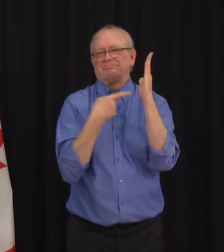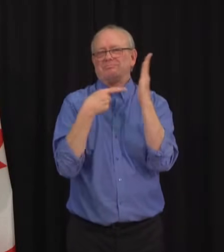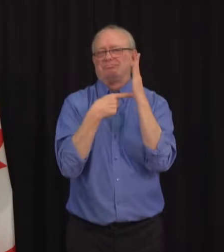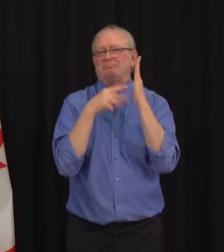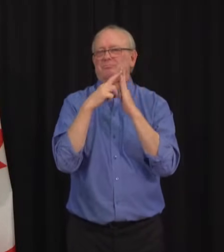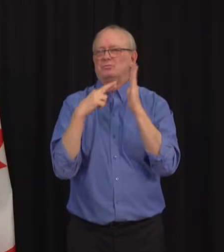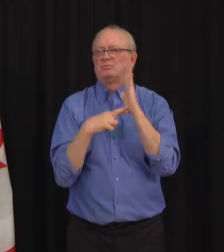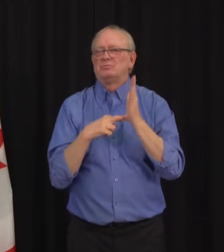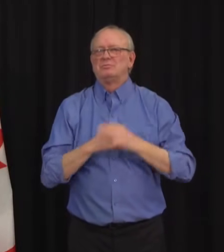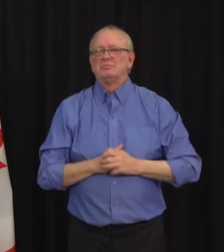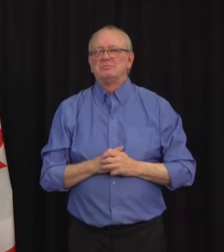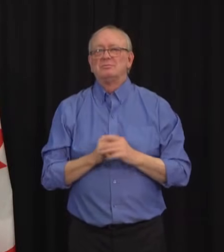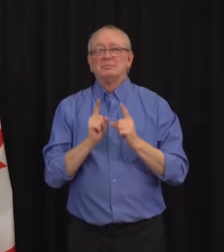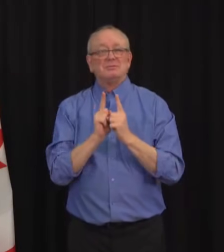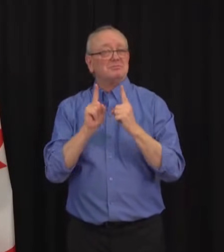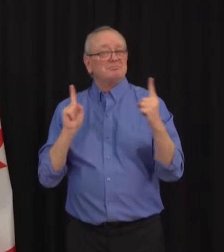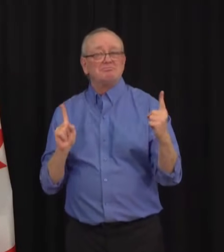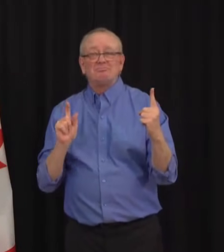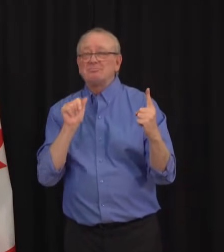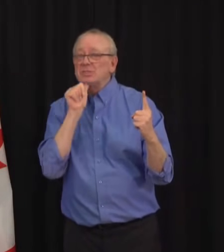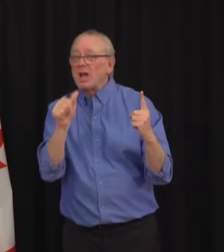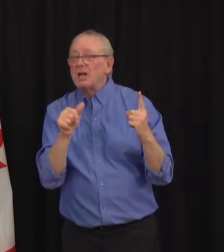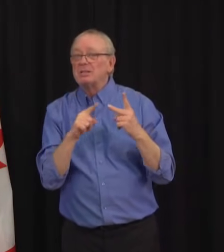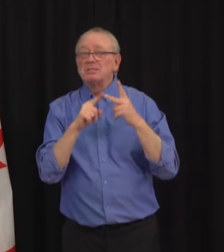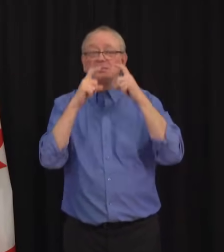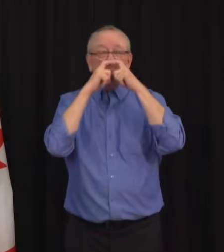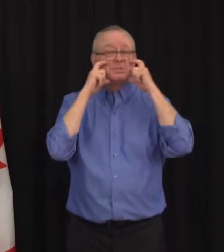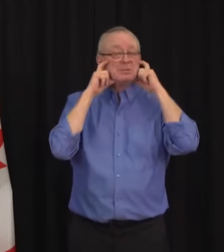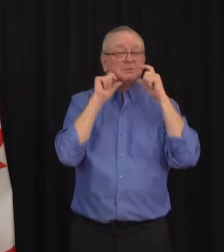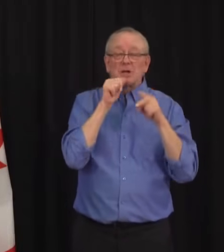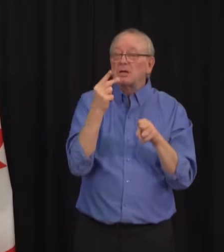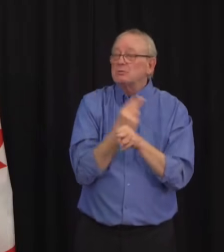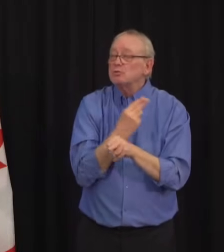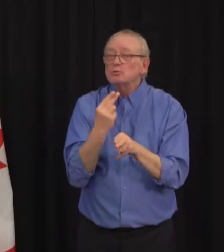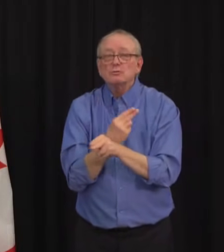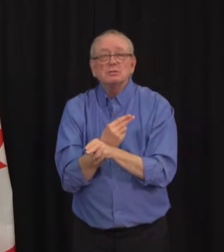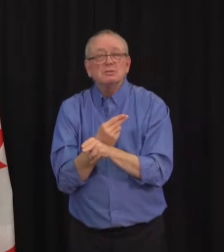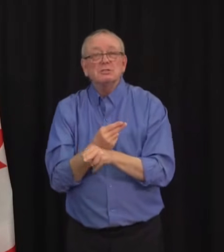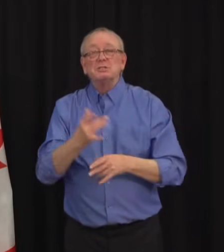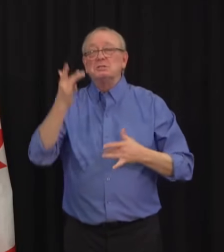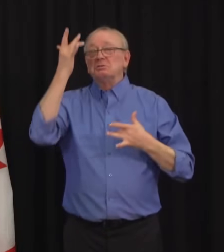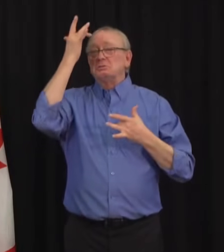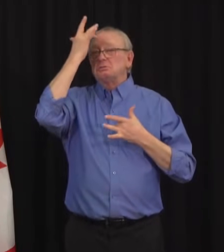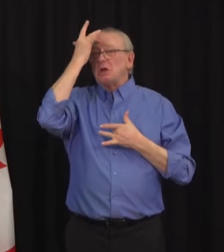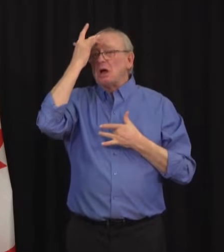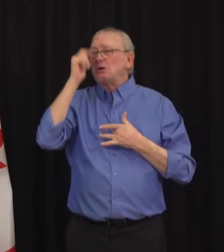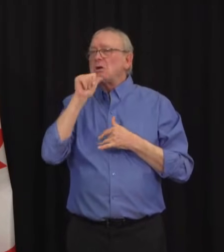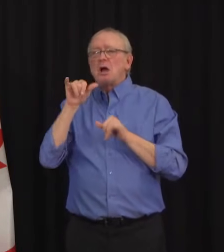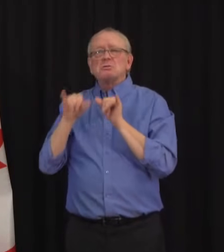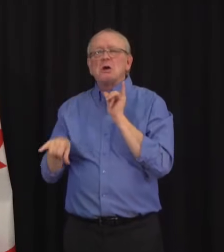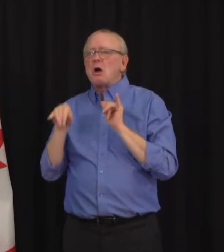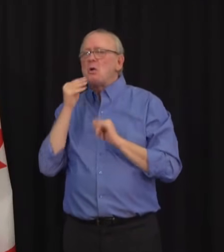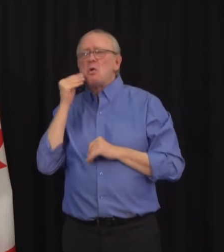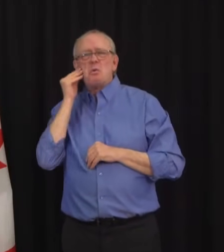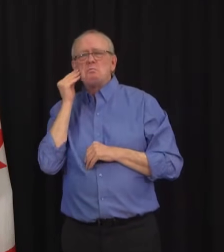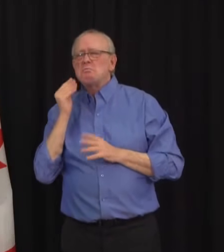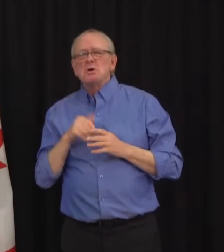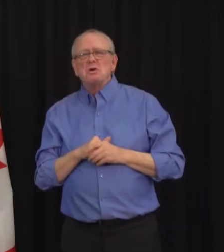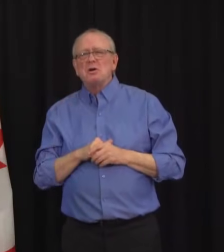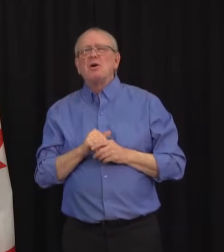when appropriate, or staying home when they feel unwell, it doesn't take long to infect a large percentage of the